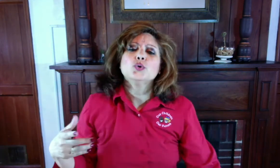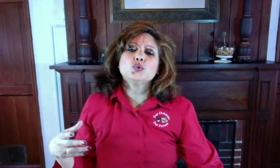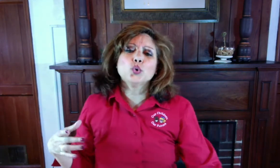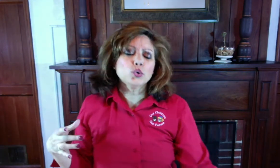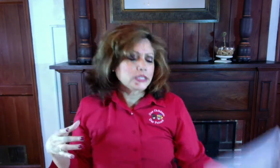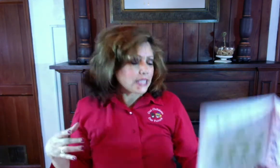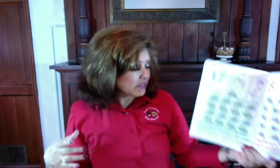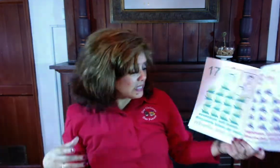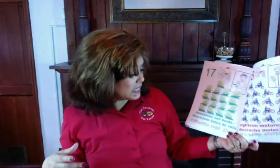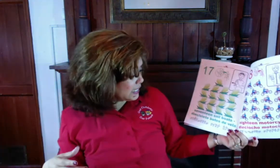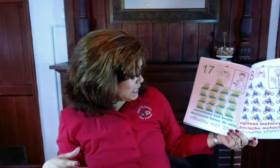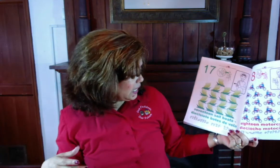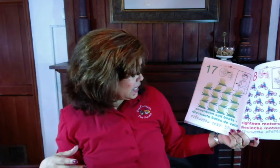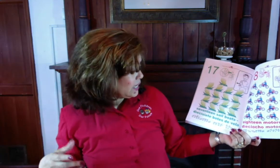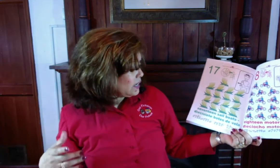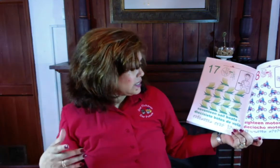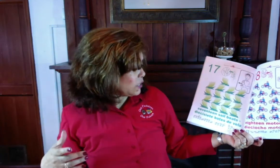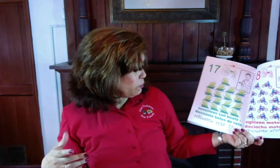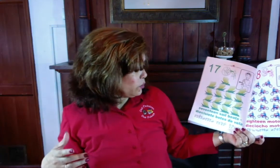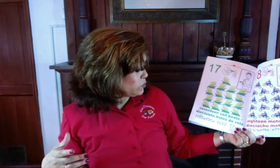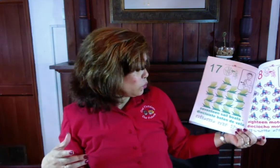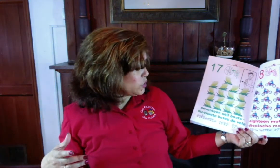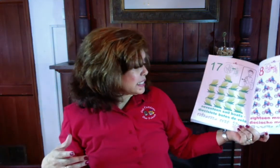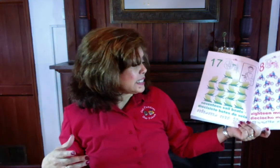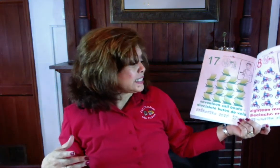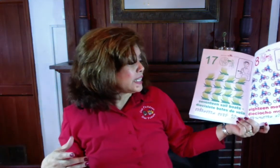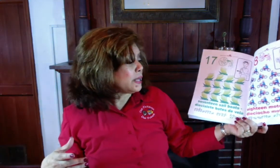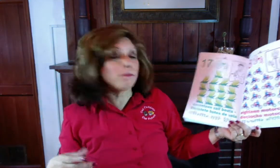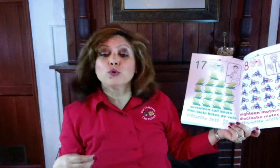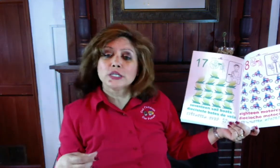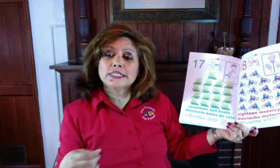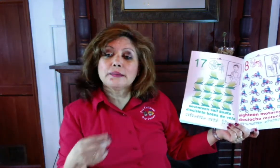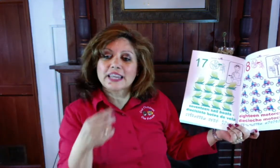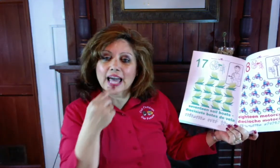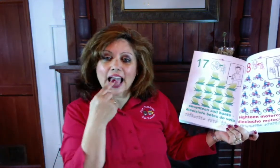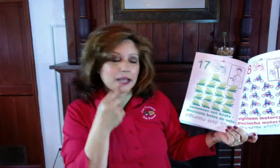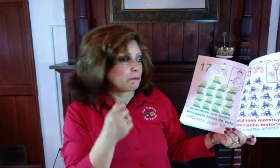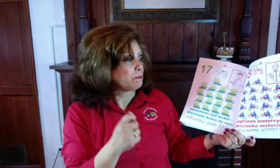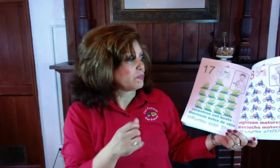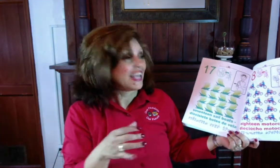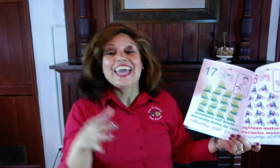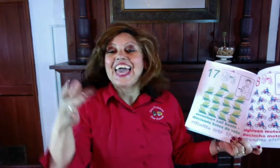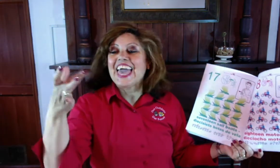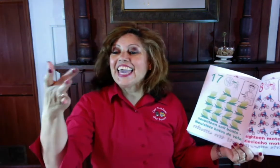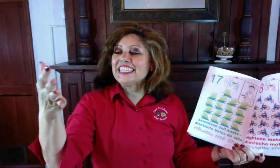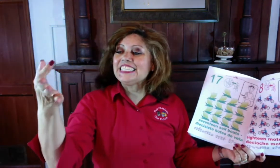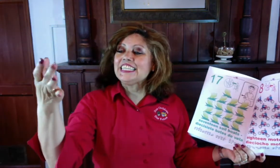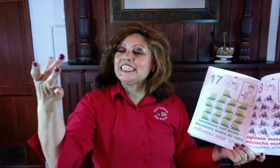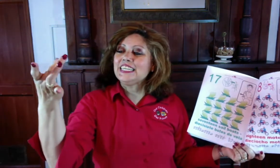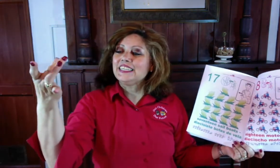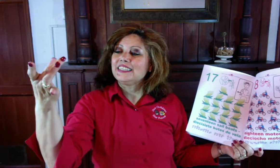So 17 sailboats o 17 botes de vela. 18.